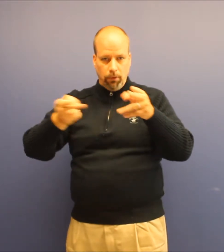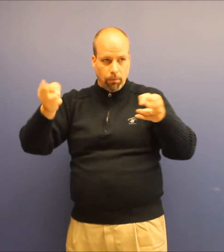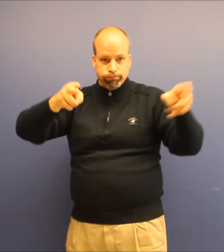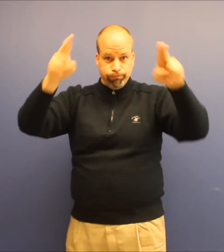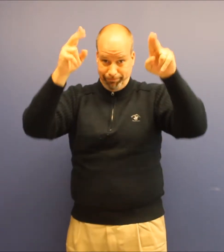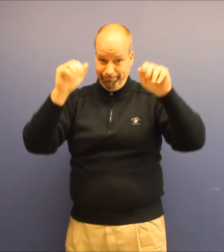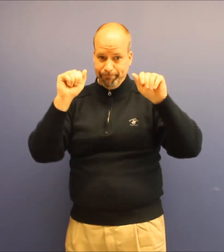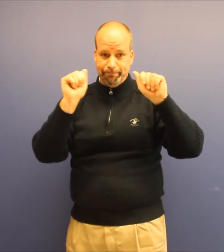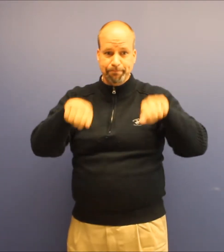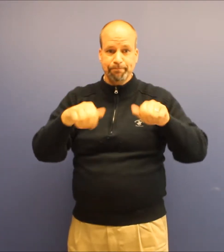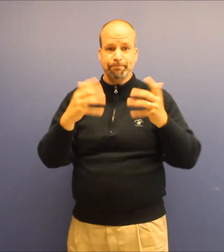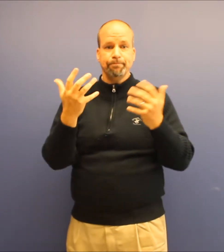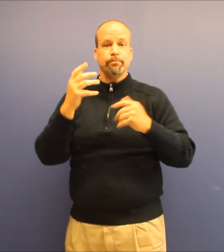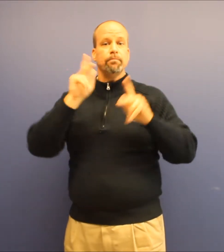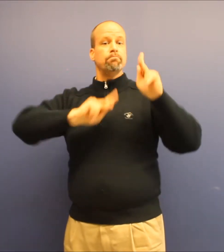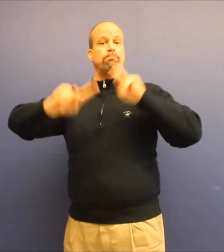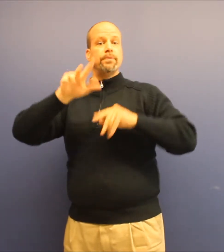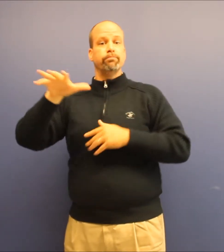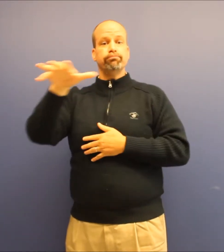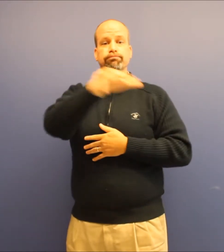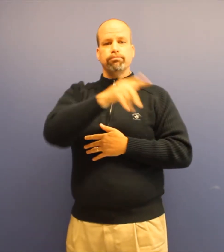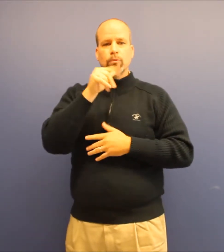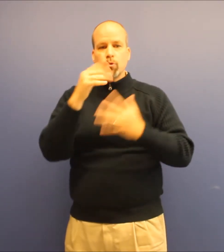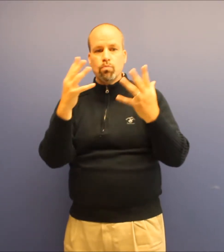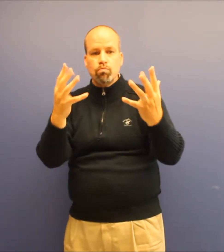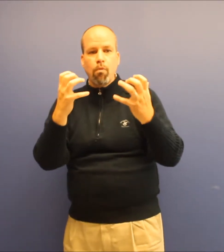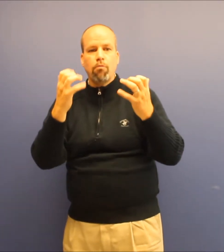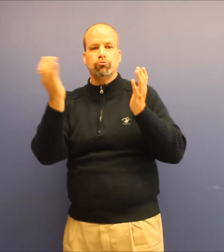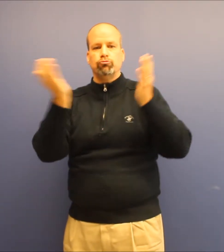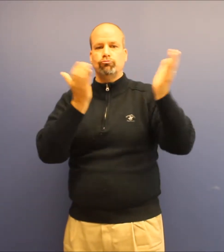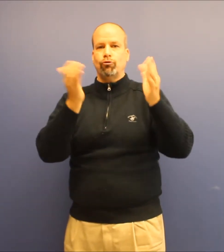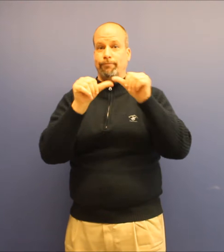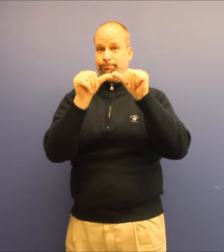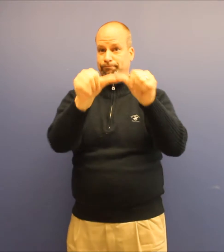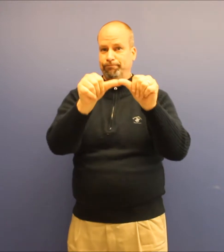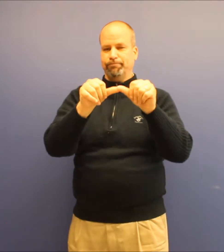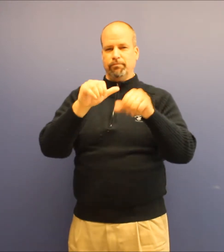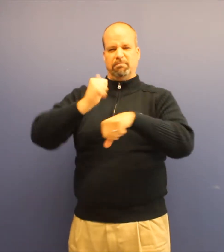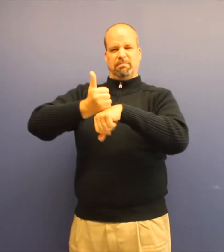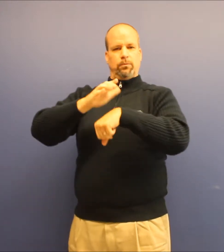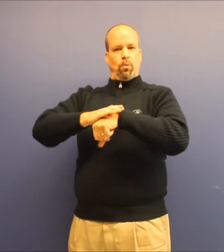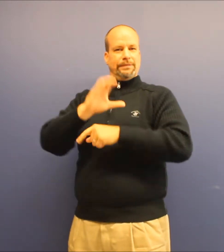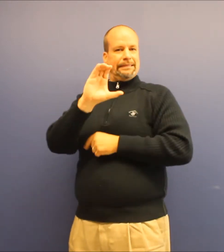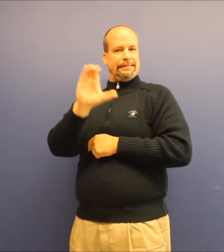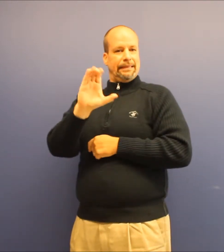in costs for people who want those services, according to the CBO.